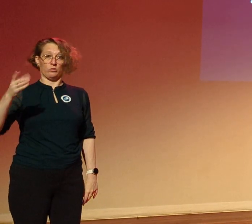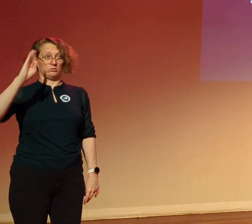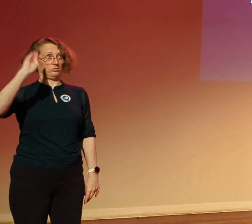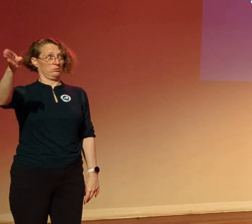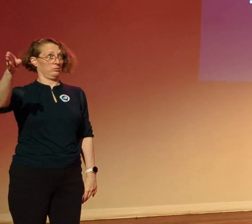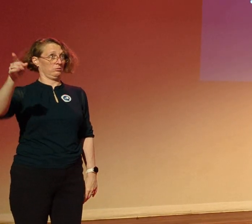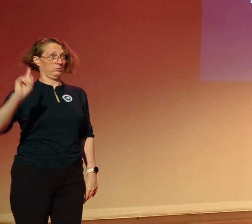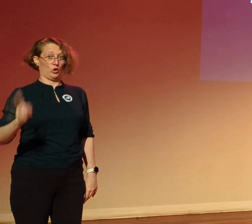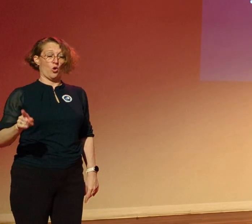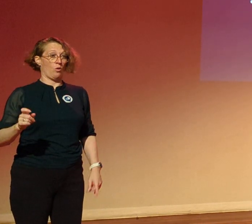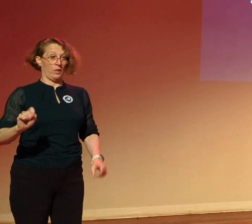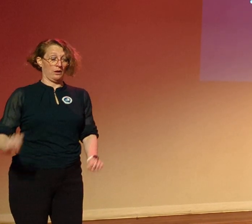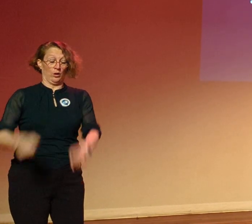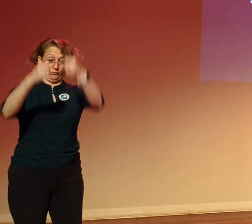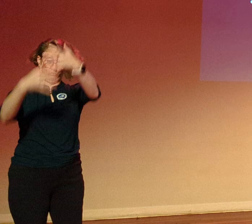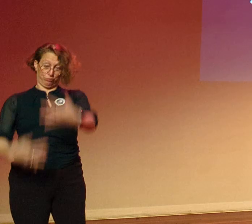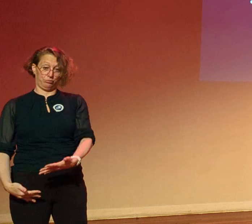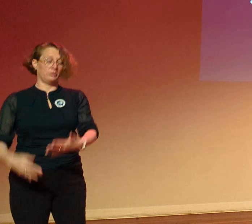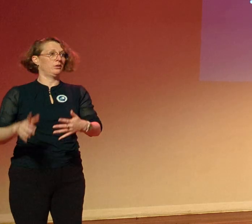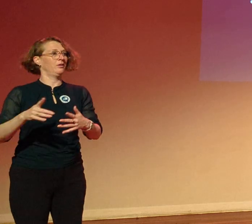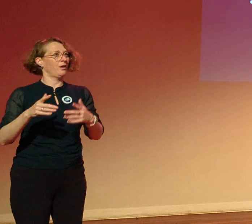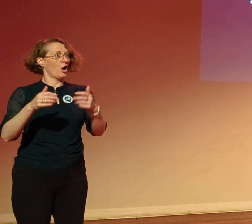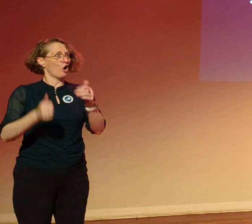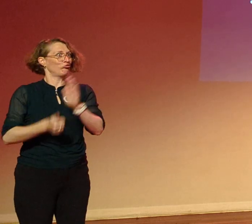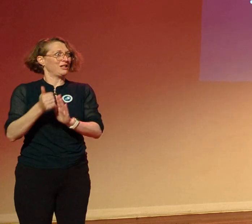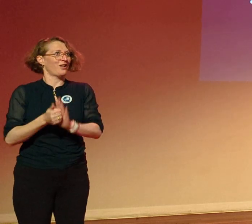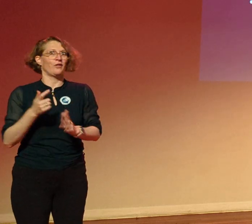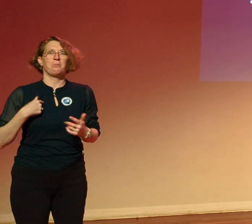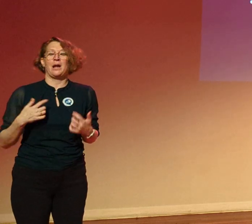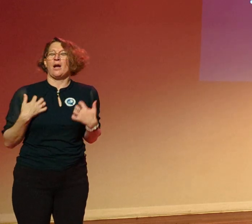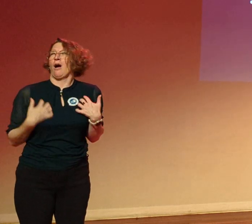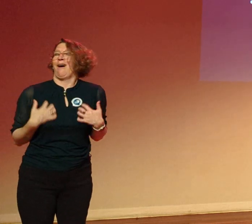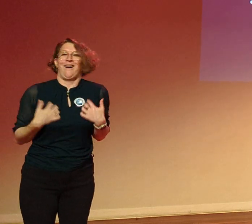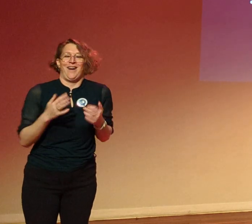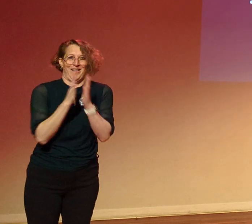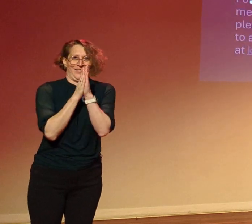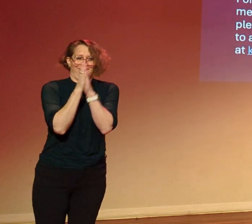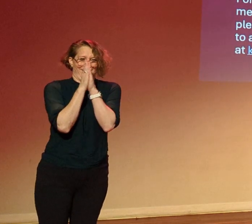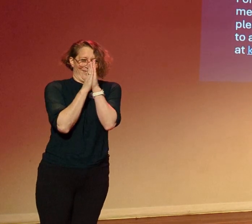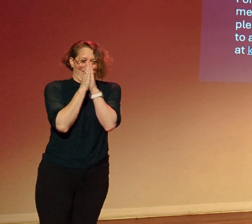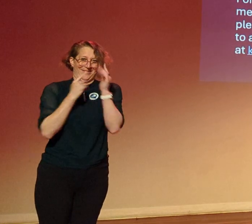result. And I find this very exciting.